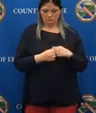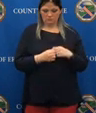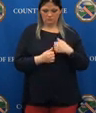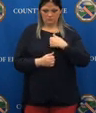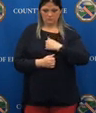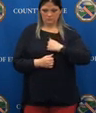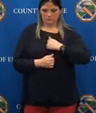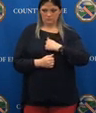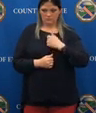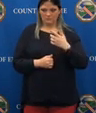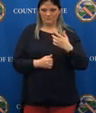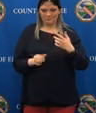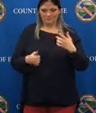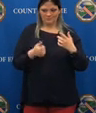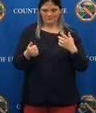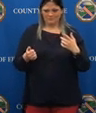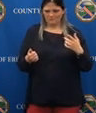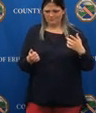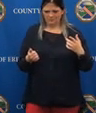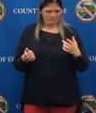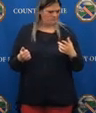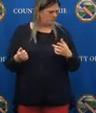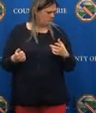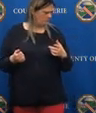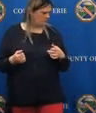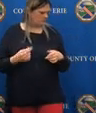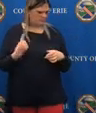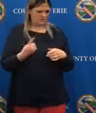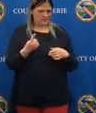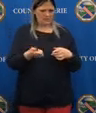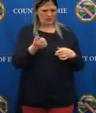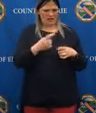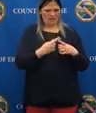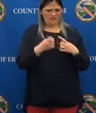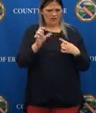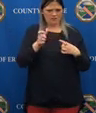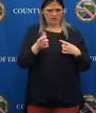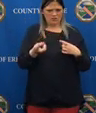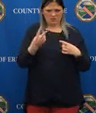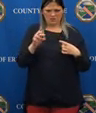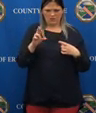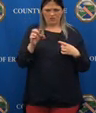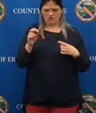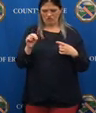I'm sorry, is somebody else on the line? I think it's somebody else from Channel 2. So, Rob.